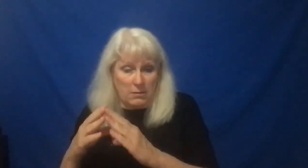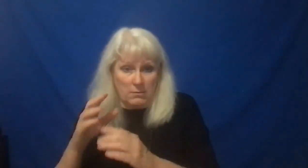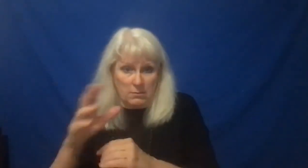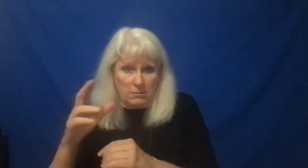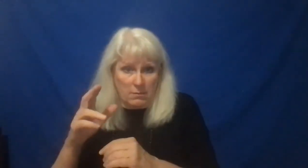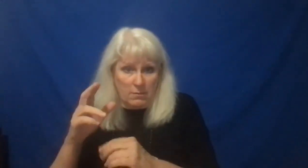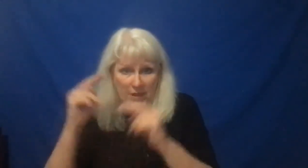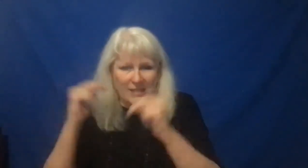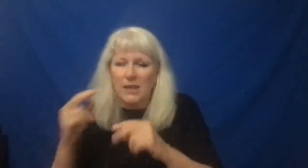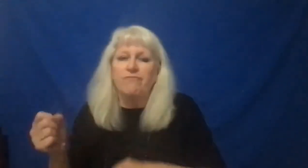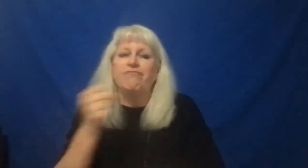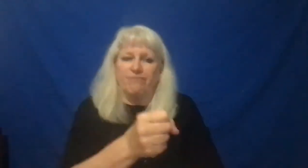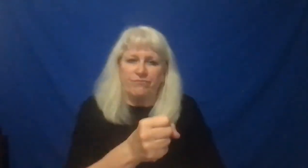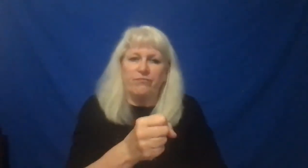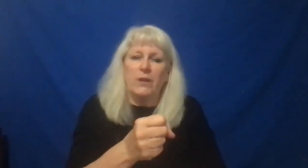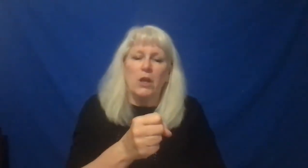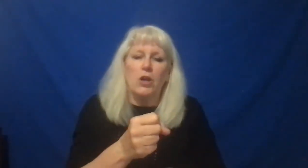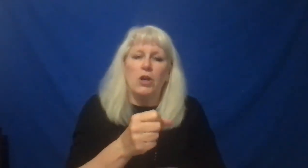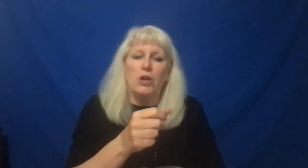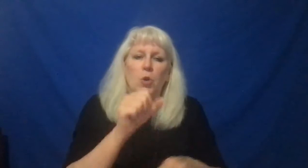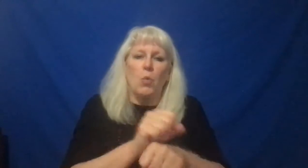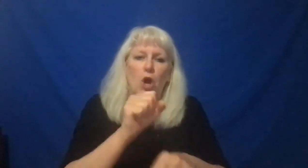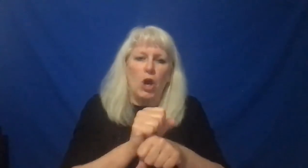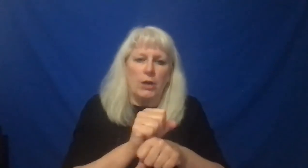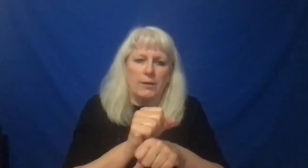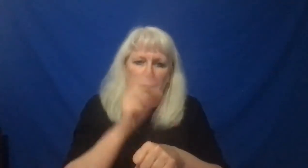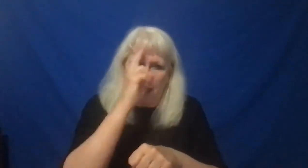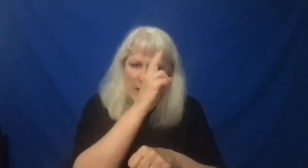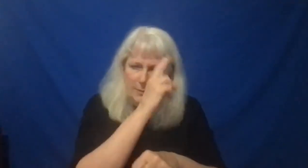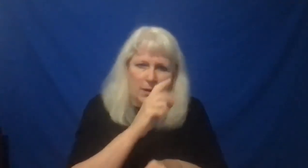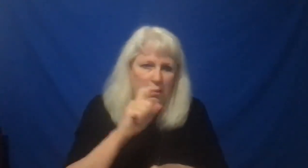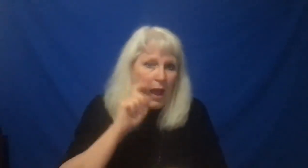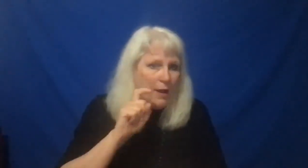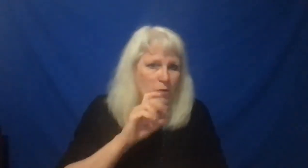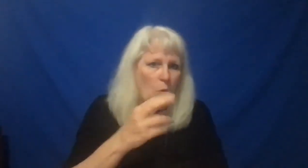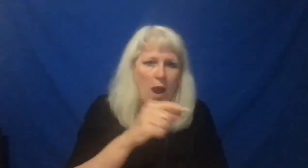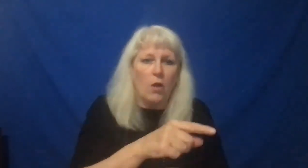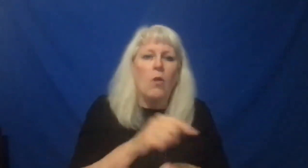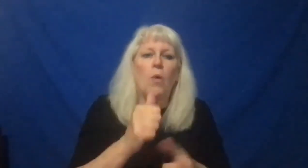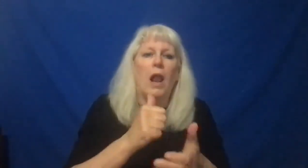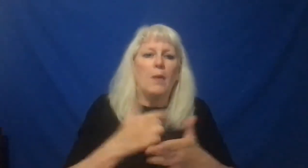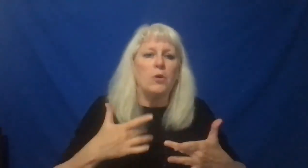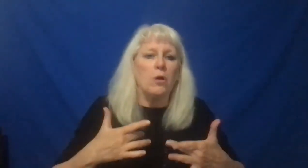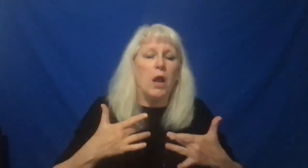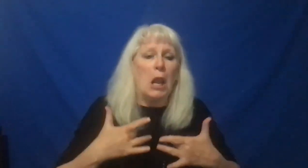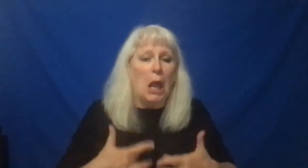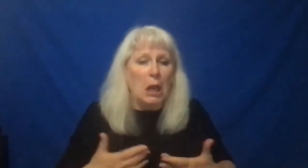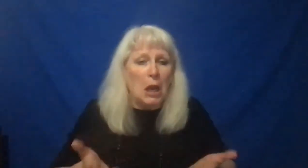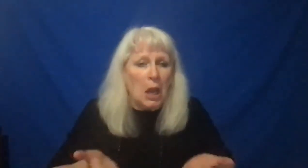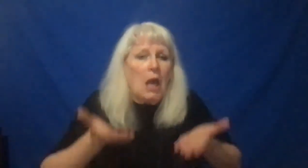admitting director at St. Thomas Hospital, our hospital in Akron, Ohio. And with that, she met Dr. Bob.